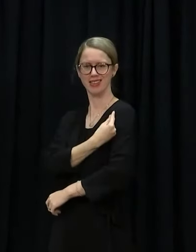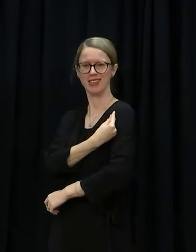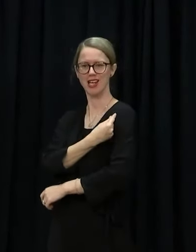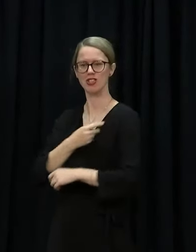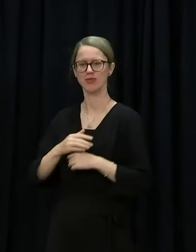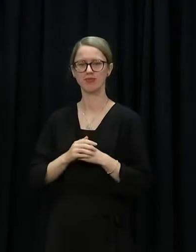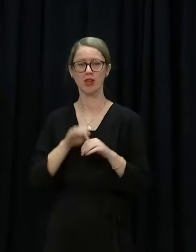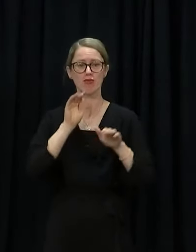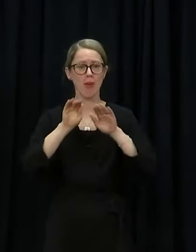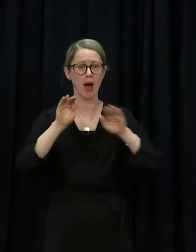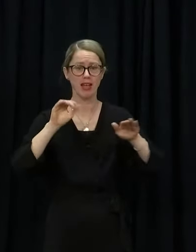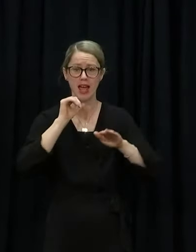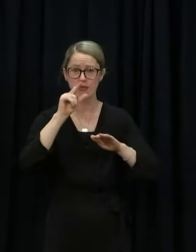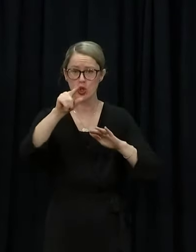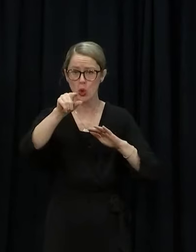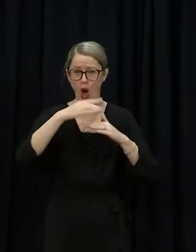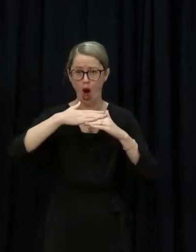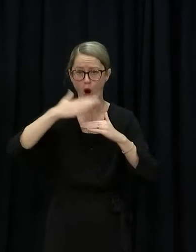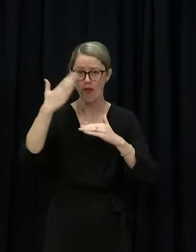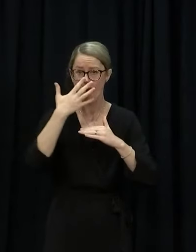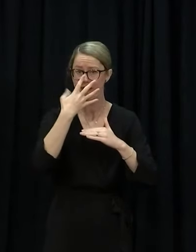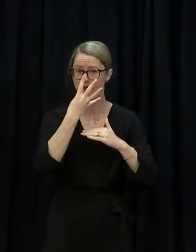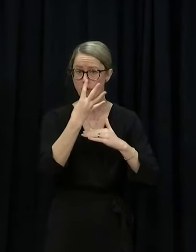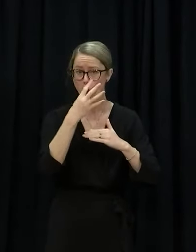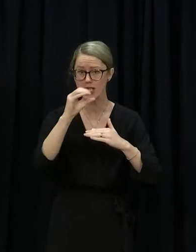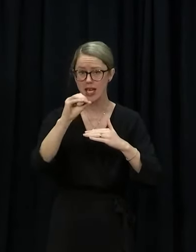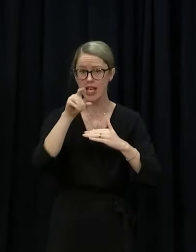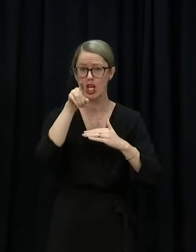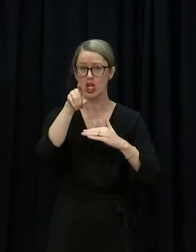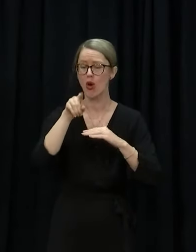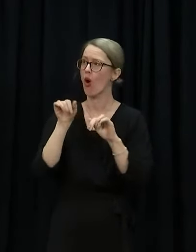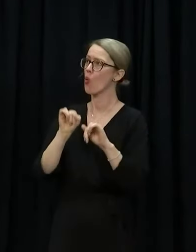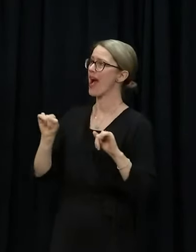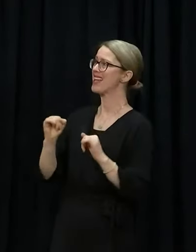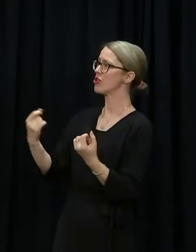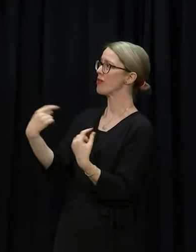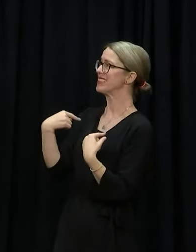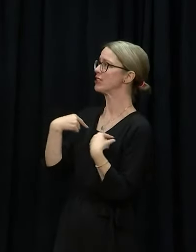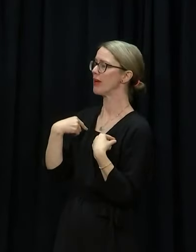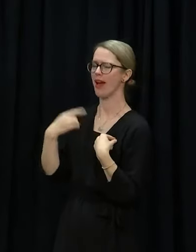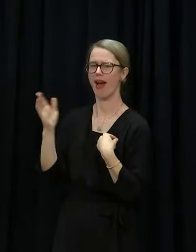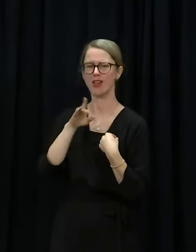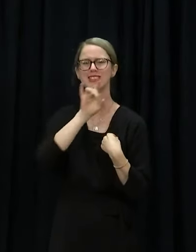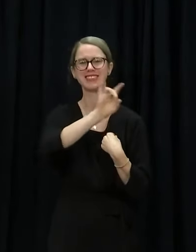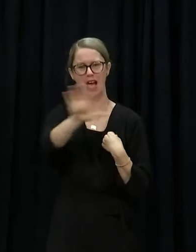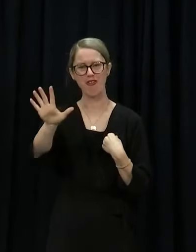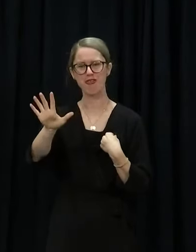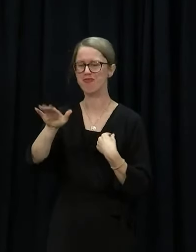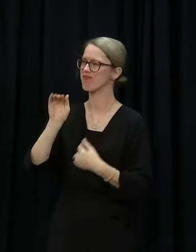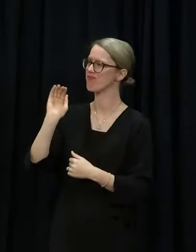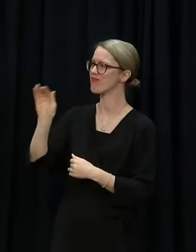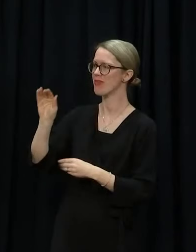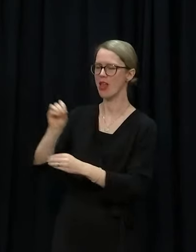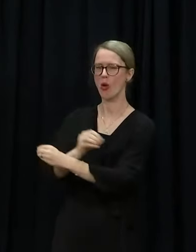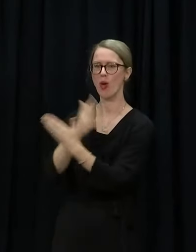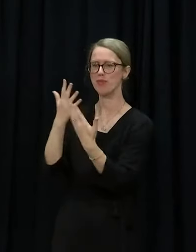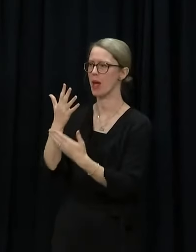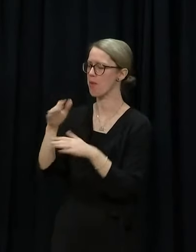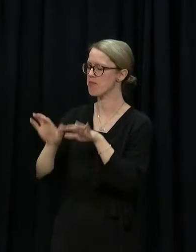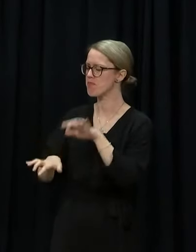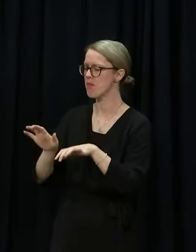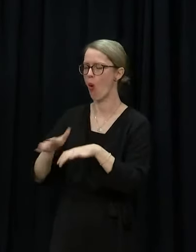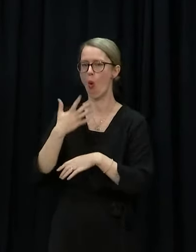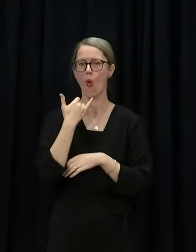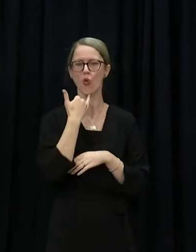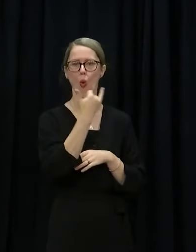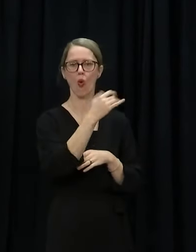remind everyone over the age of 40 that you don't actually need to wait for an invitation. You can go to the website or ring the